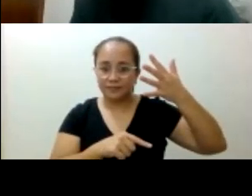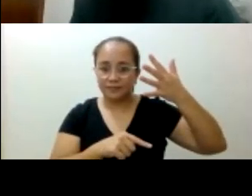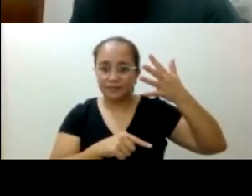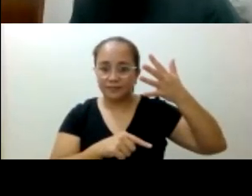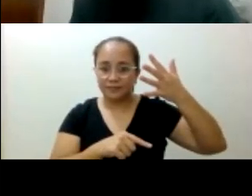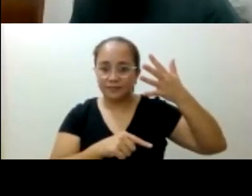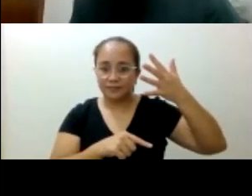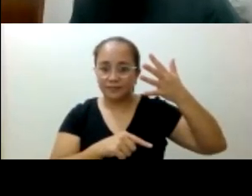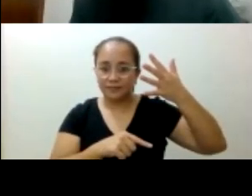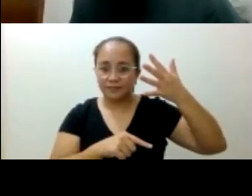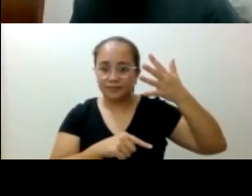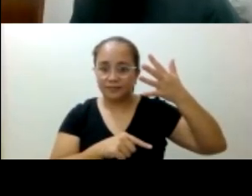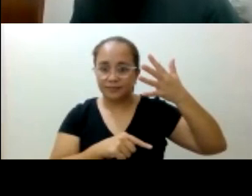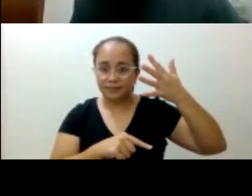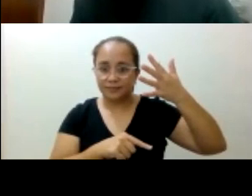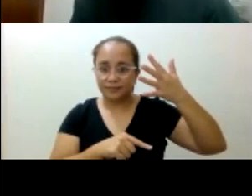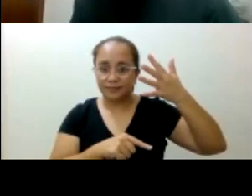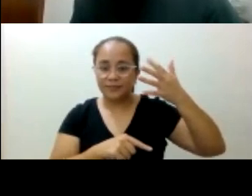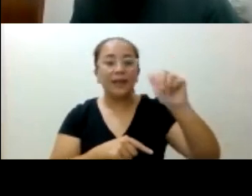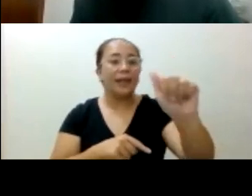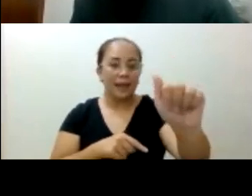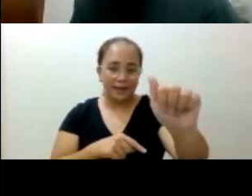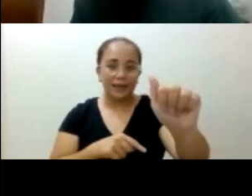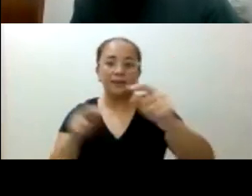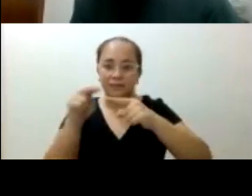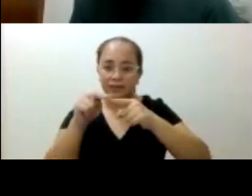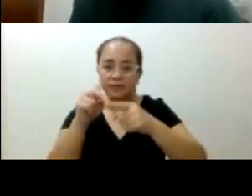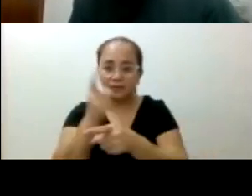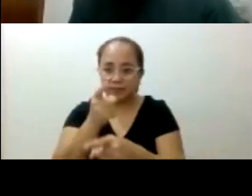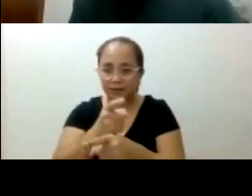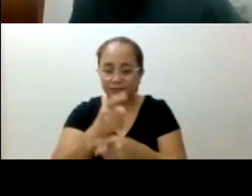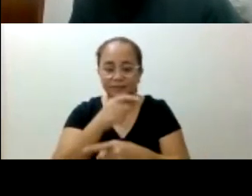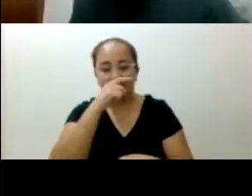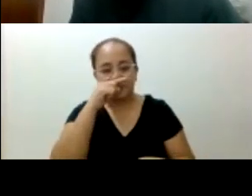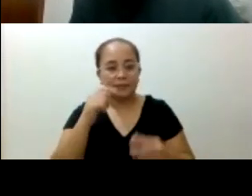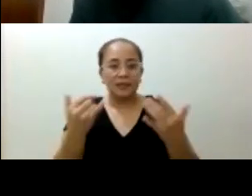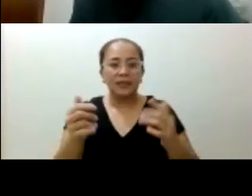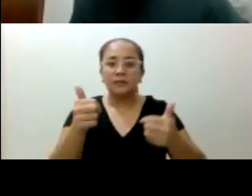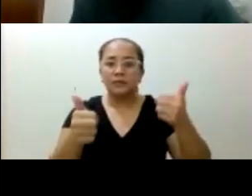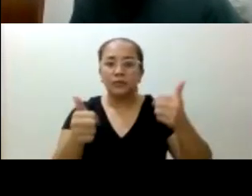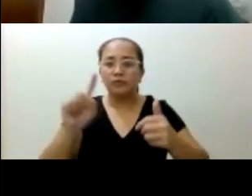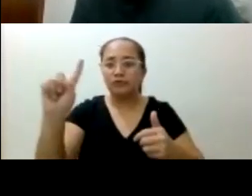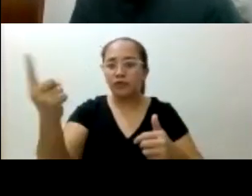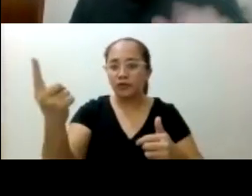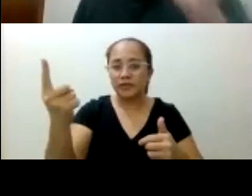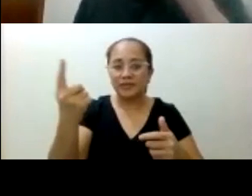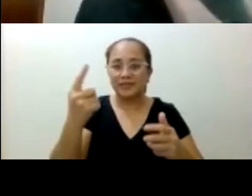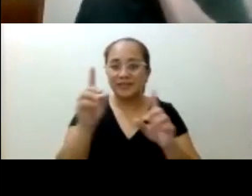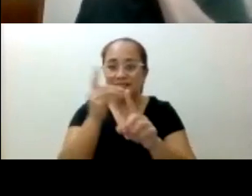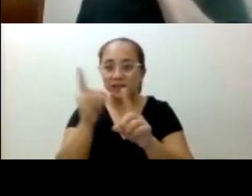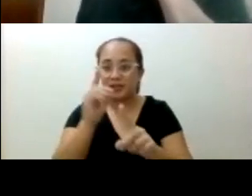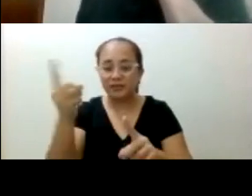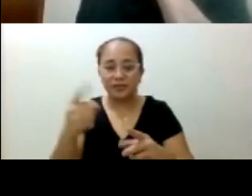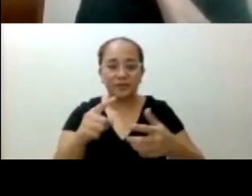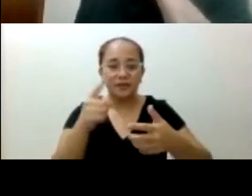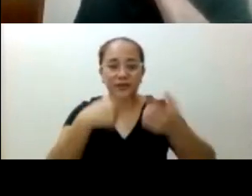What is I it? see A. Noun. A, noun, correct. Now, which goes first in the dictionary? Sign